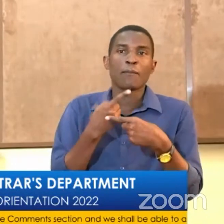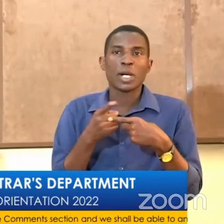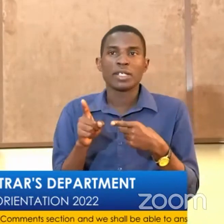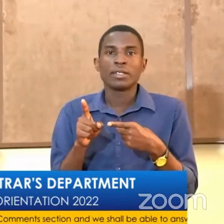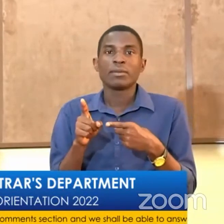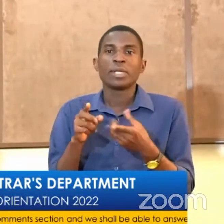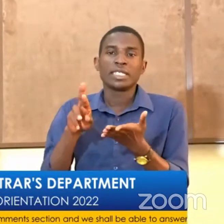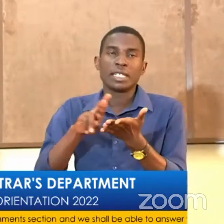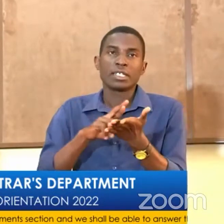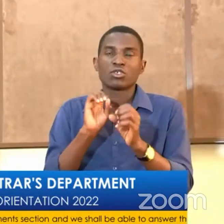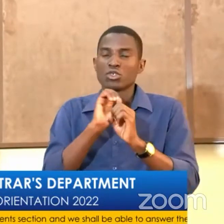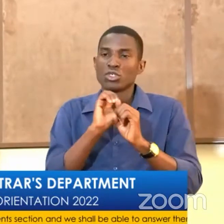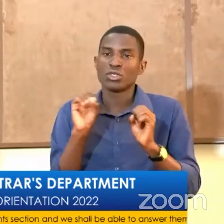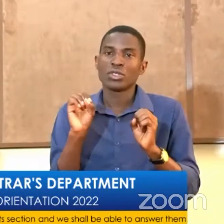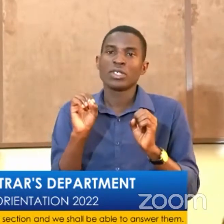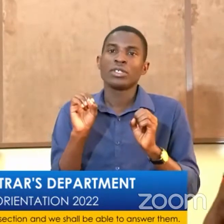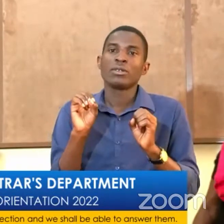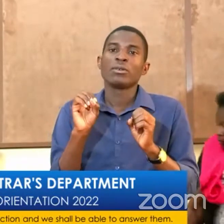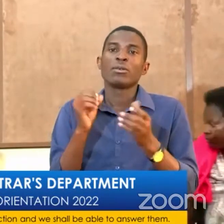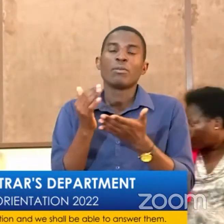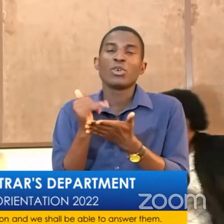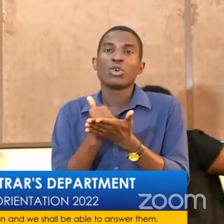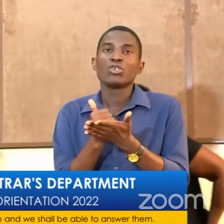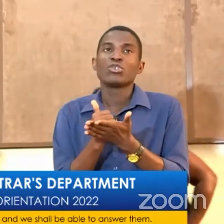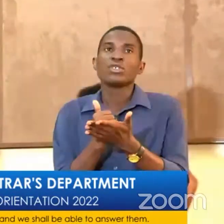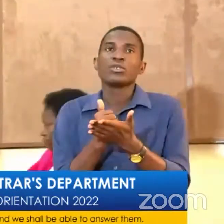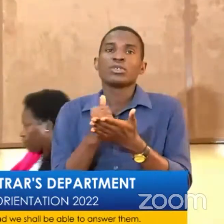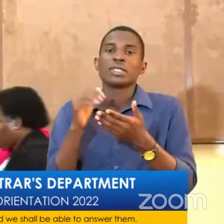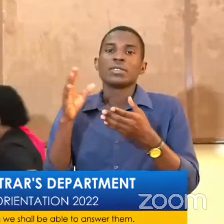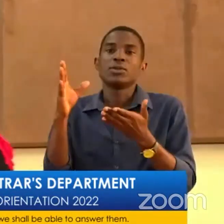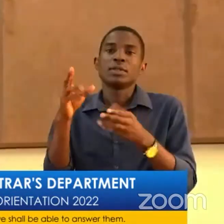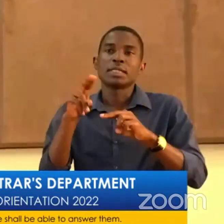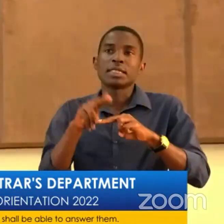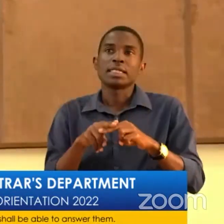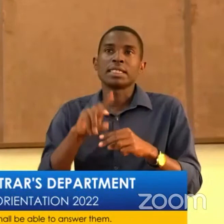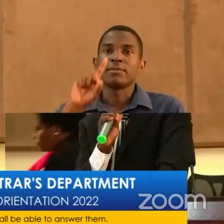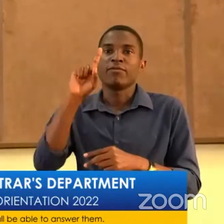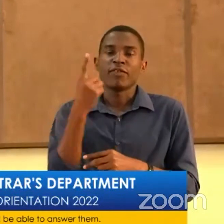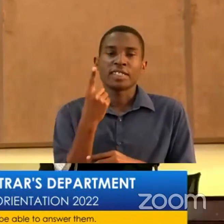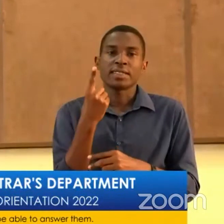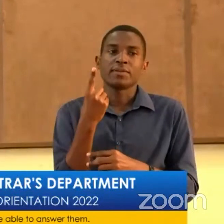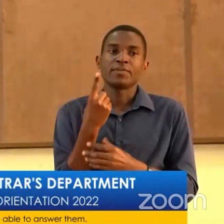it is not a retake because you are sitting it first time.